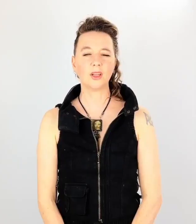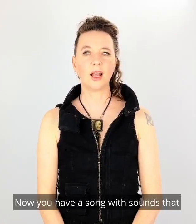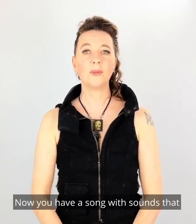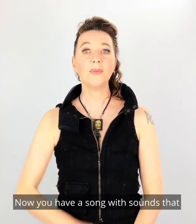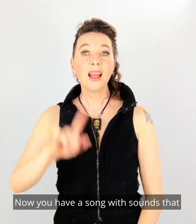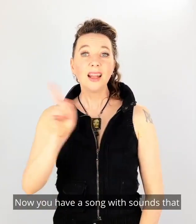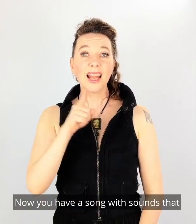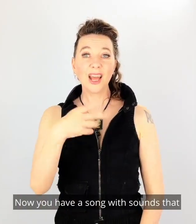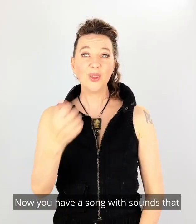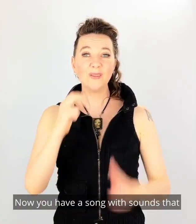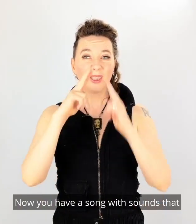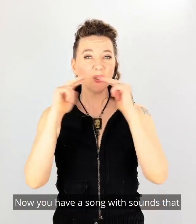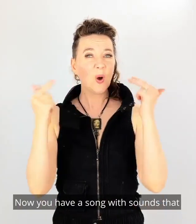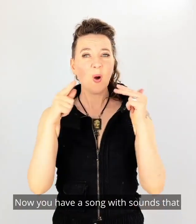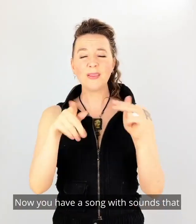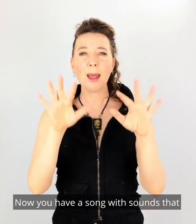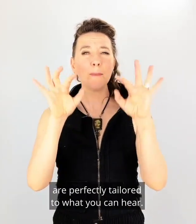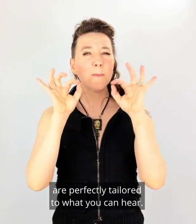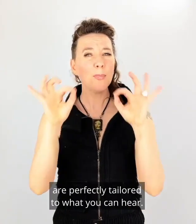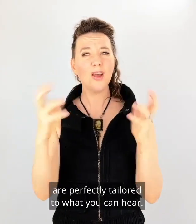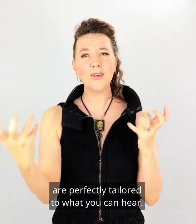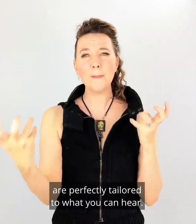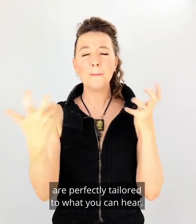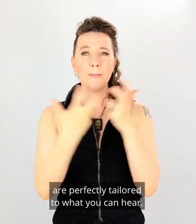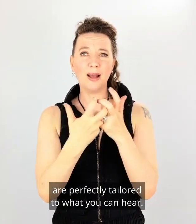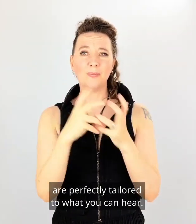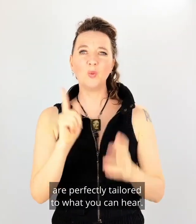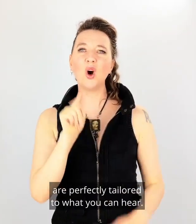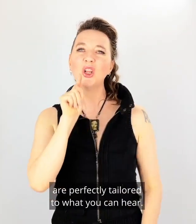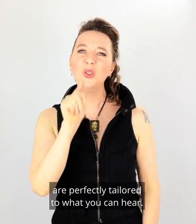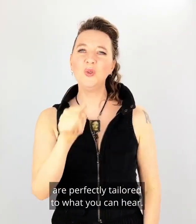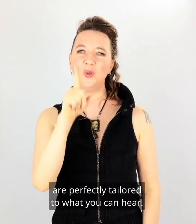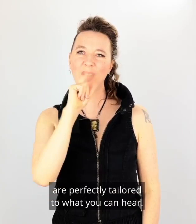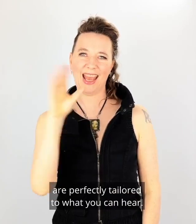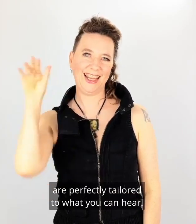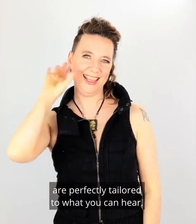Now you have a song with sounds that are perfectly tailored to what you can hear.